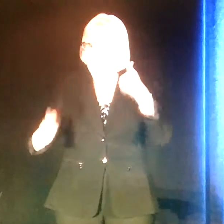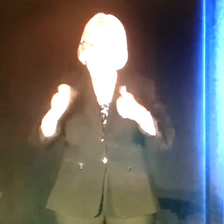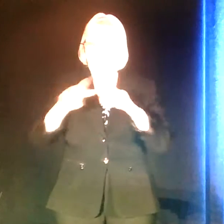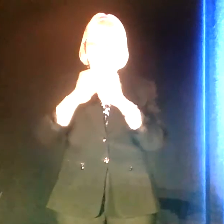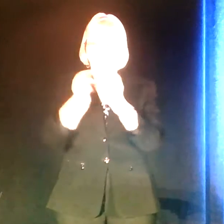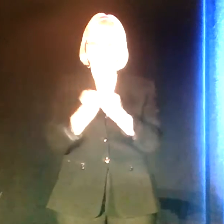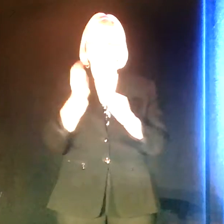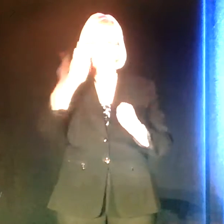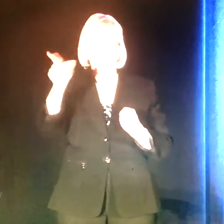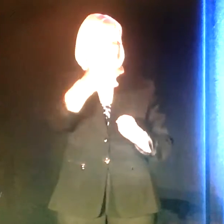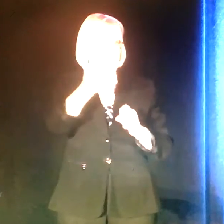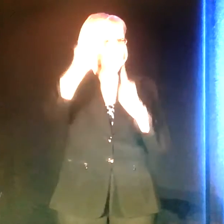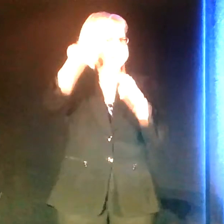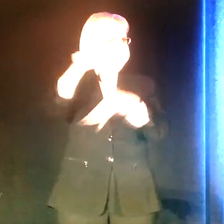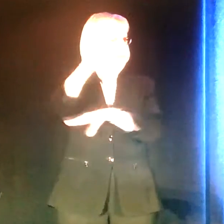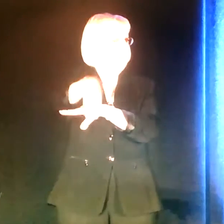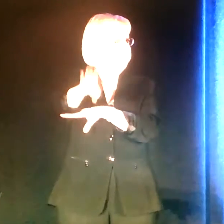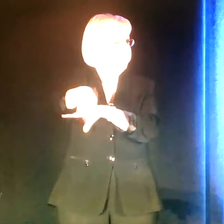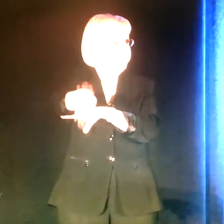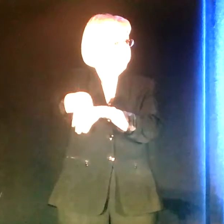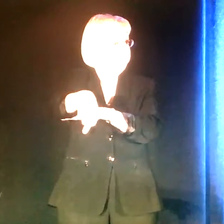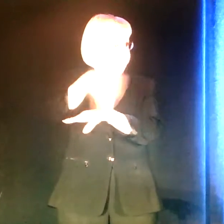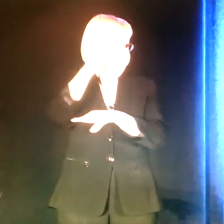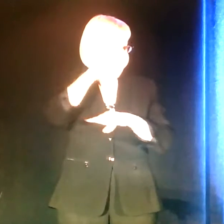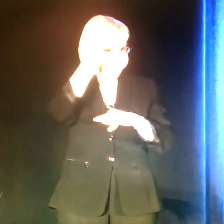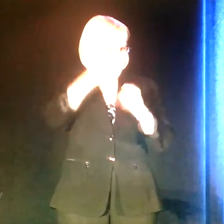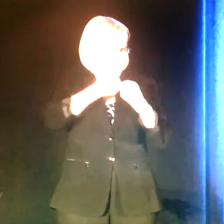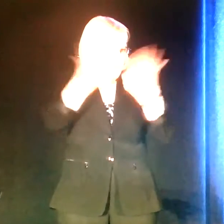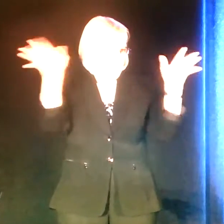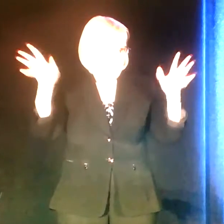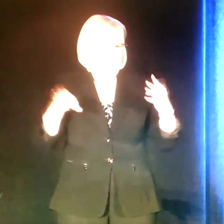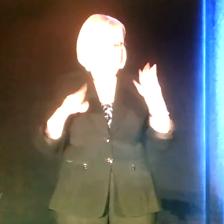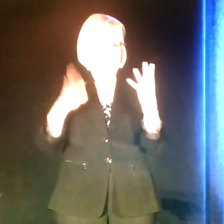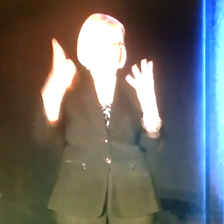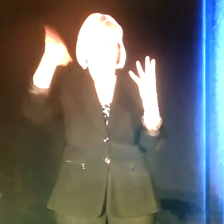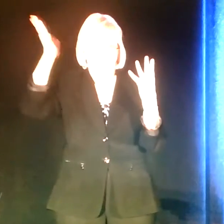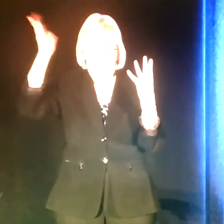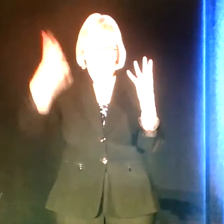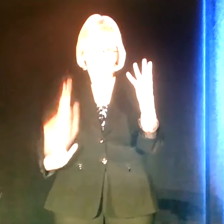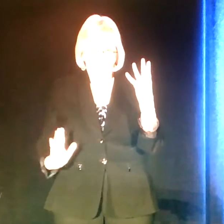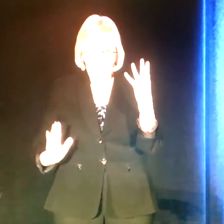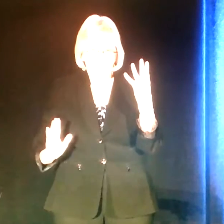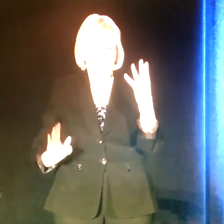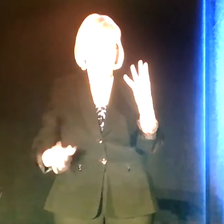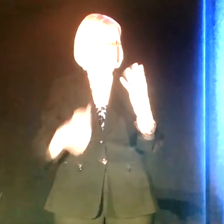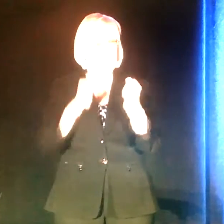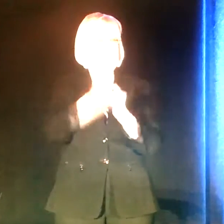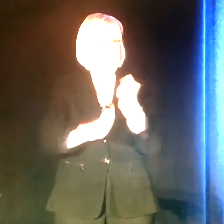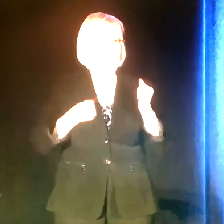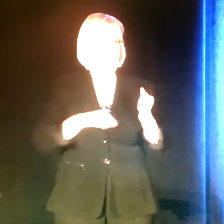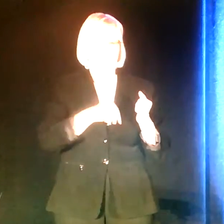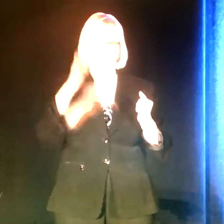Now you have to think, which world do you have to answer to make it clear? A